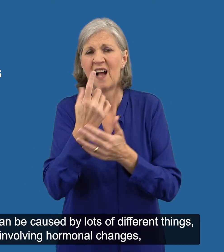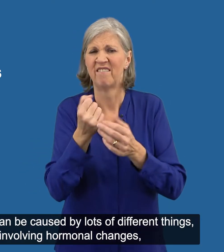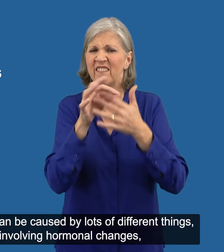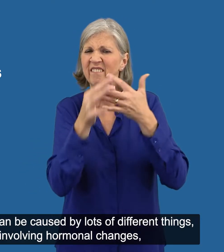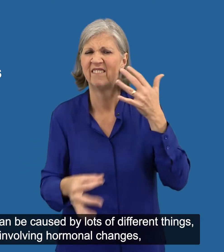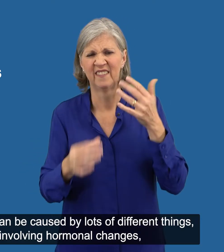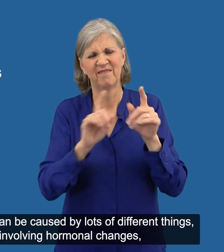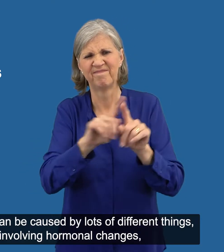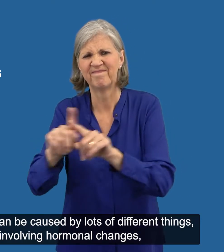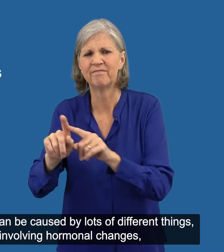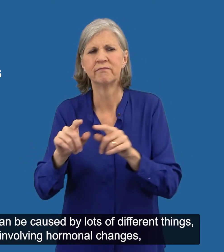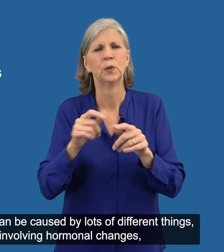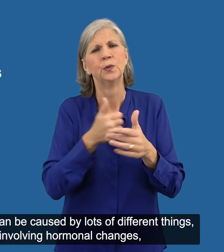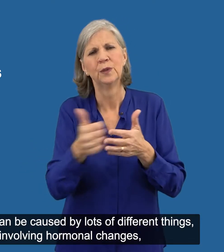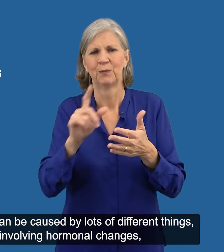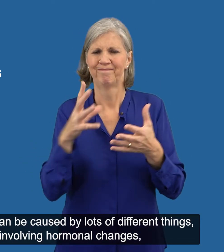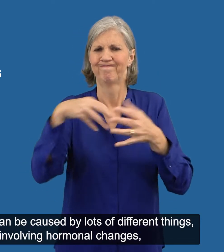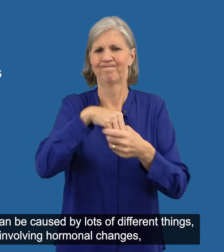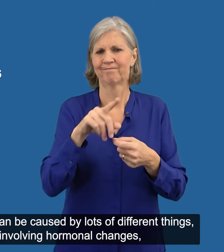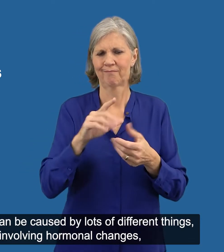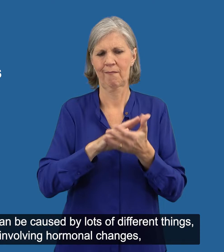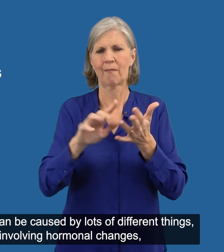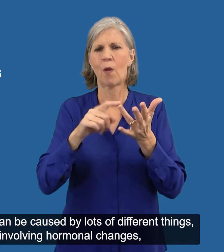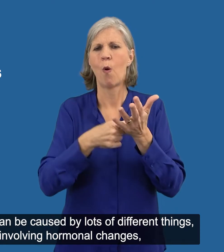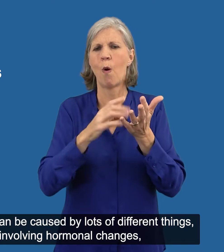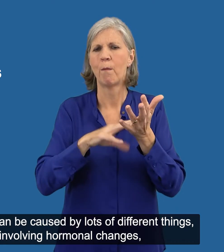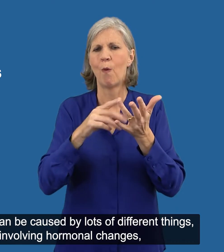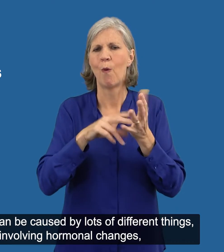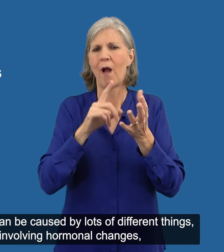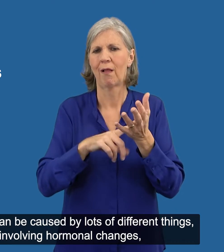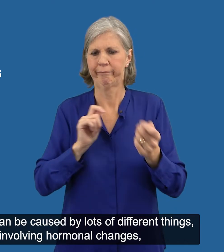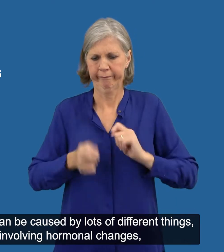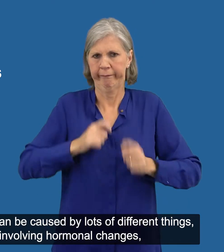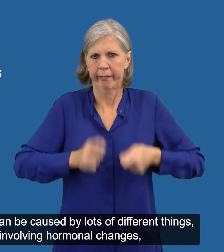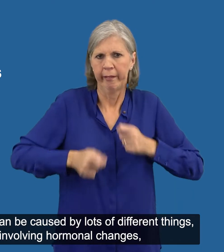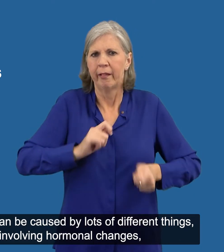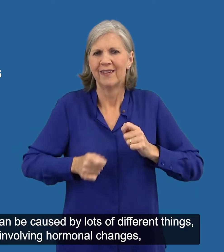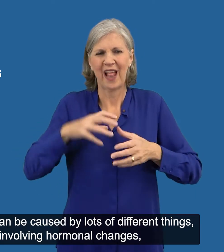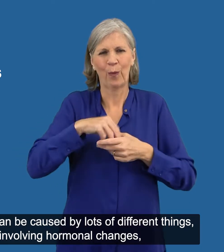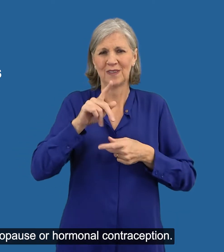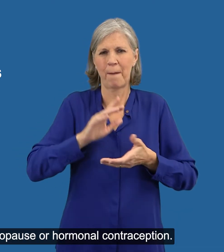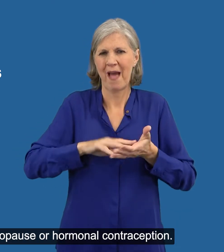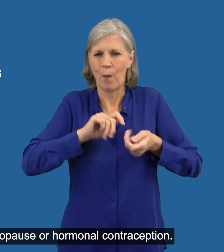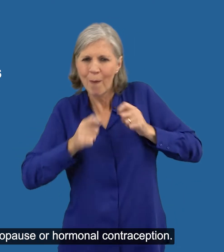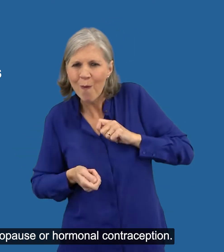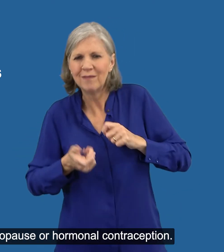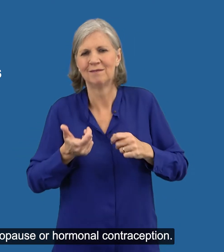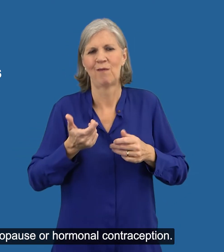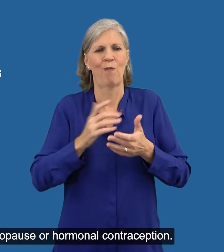Irregular periods can be caused by lots of different things, usually involving hormonal changes, including menopause or